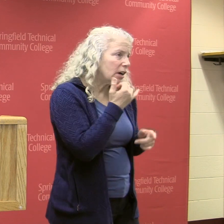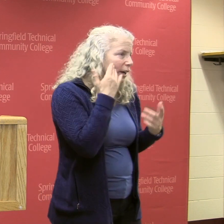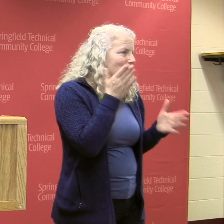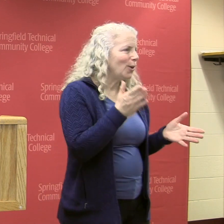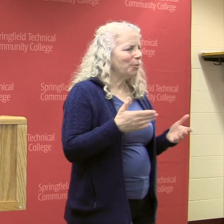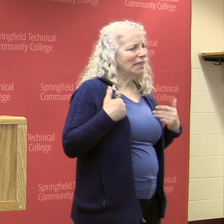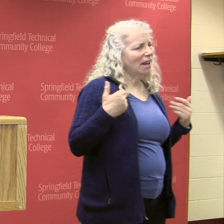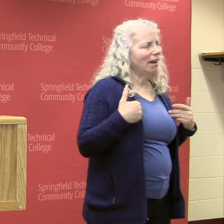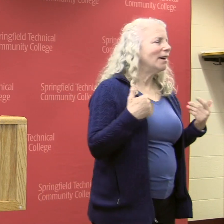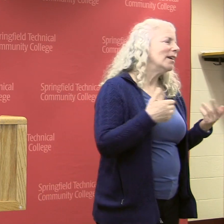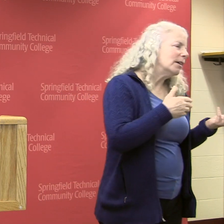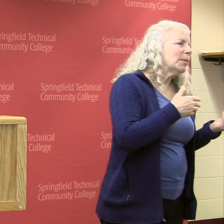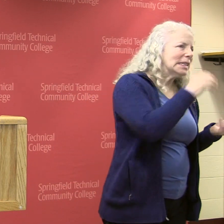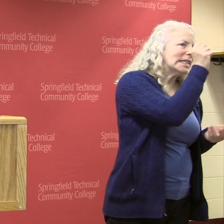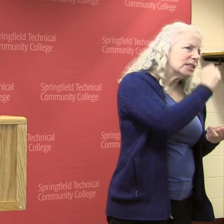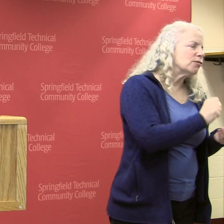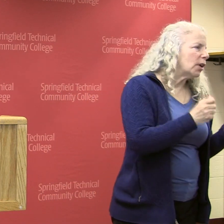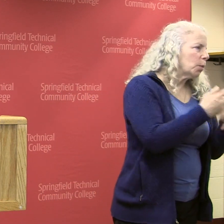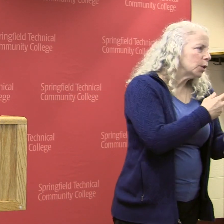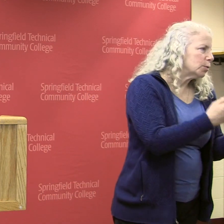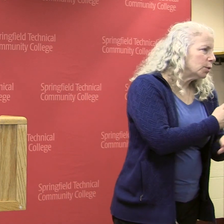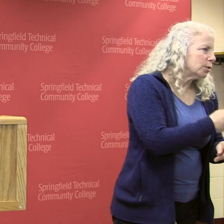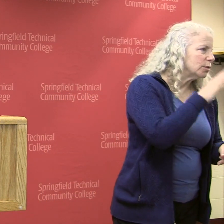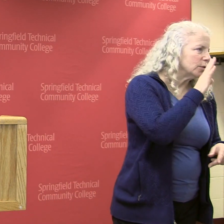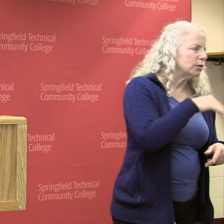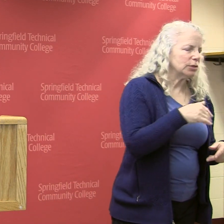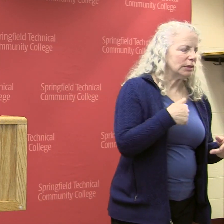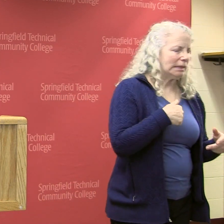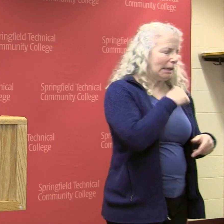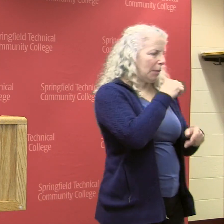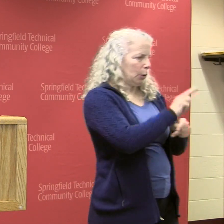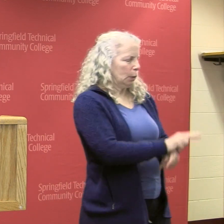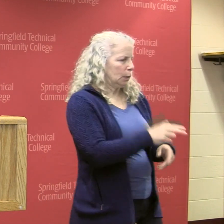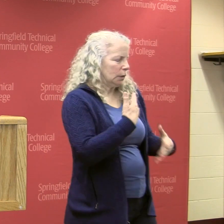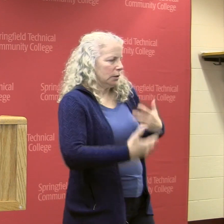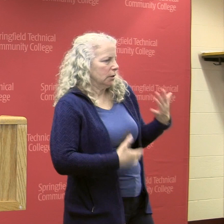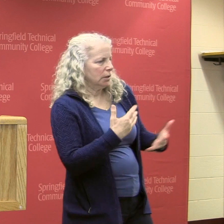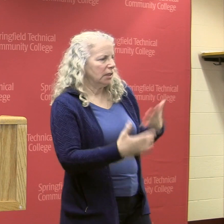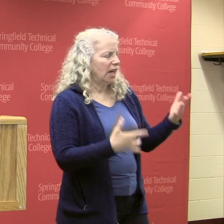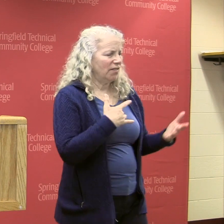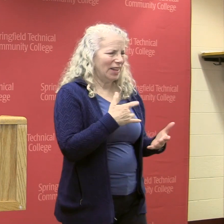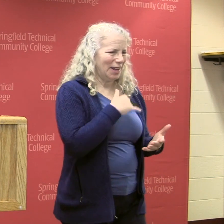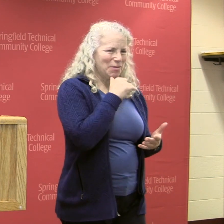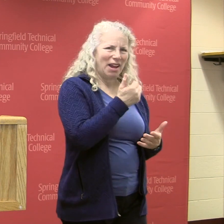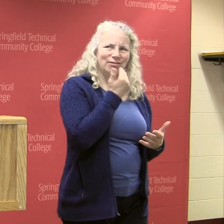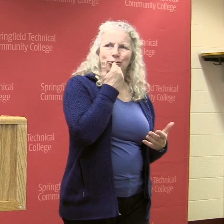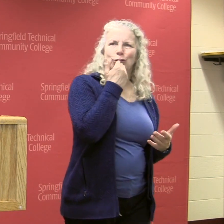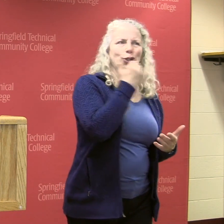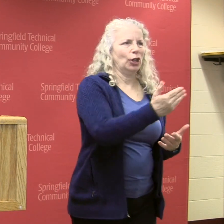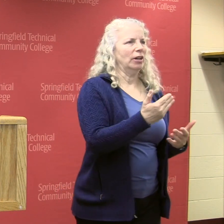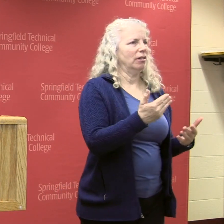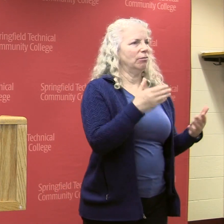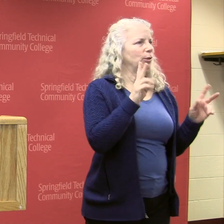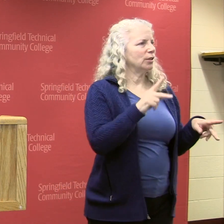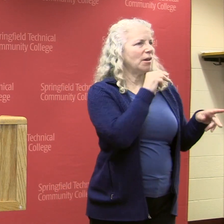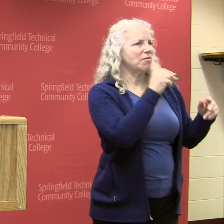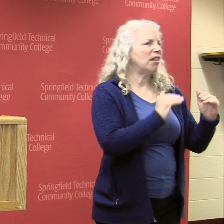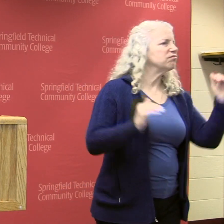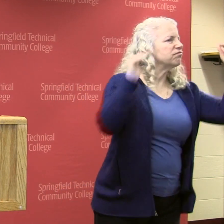age, my schizophrenia grew. It was a lot getting used to. I didn't think I was good enough.